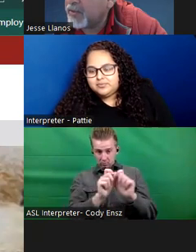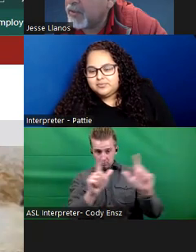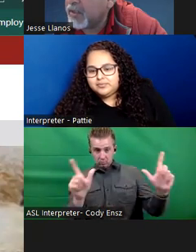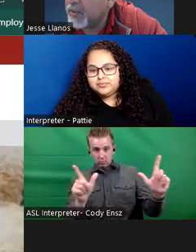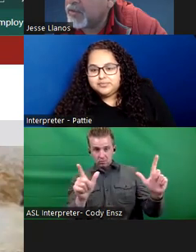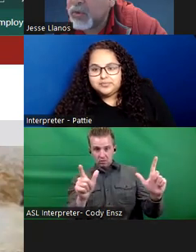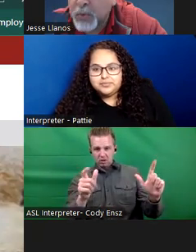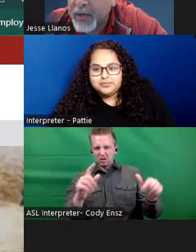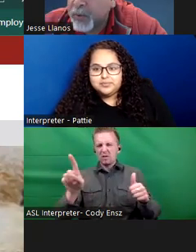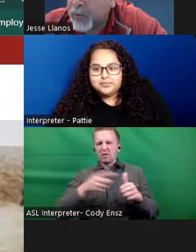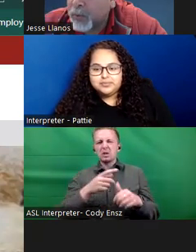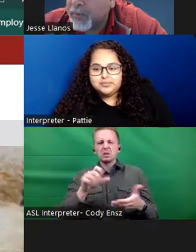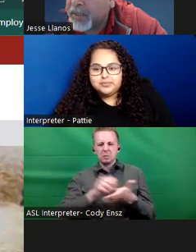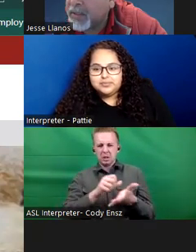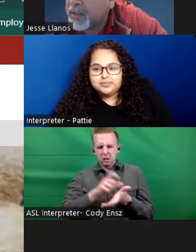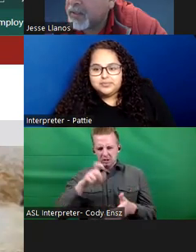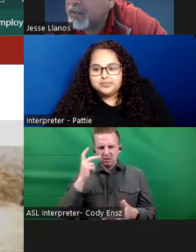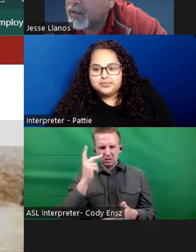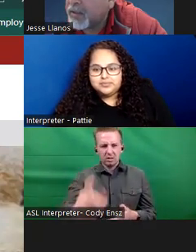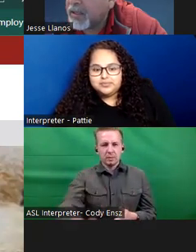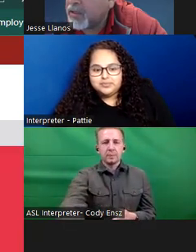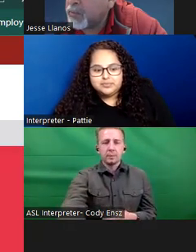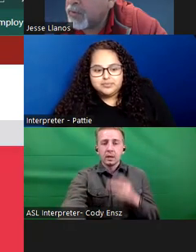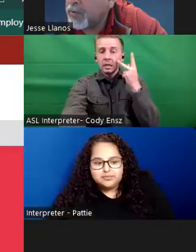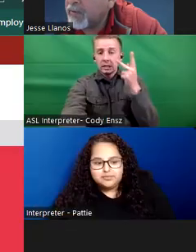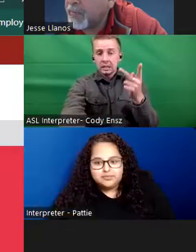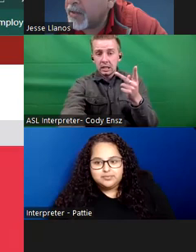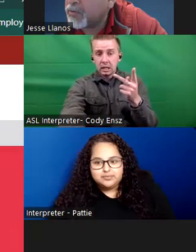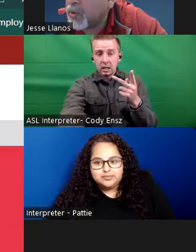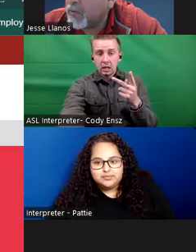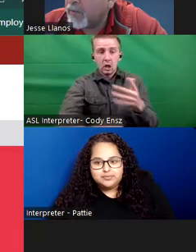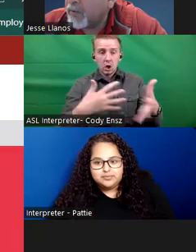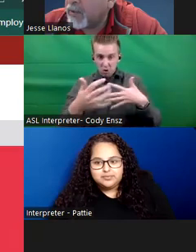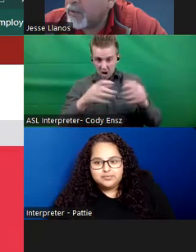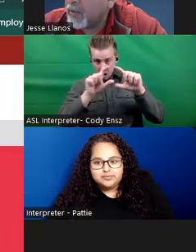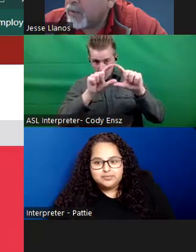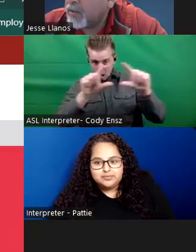here to this gray ribbon, and you move the mouse over